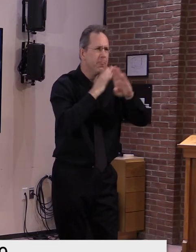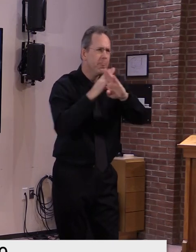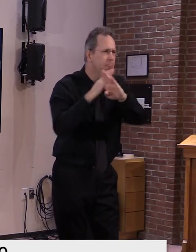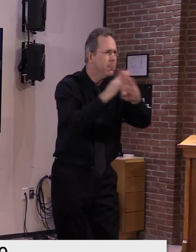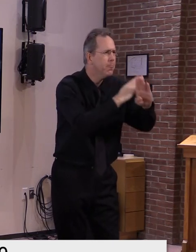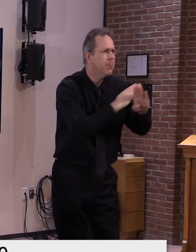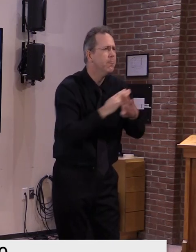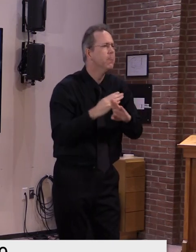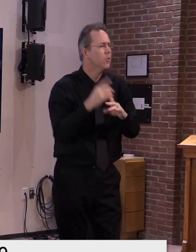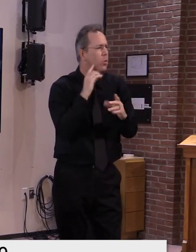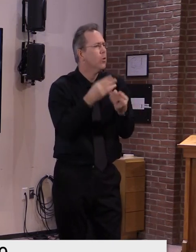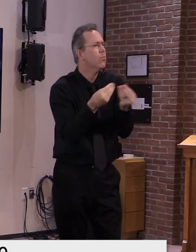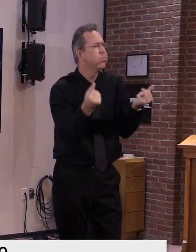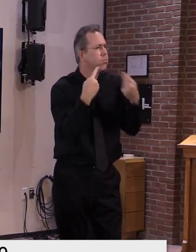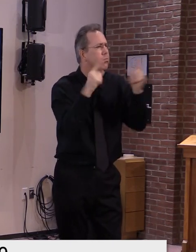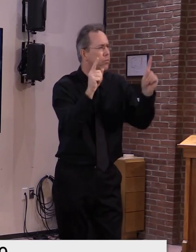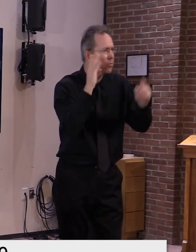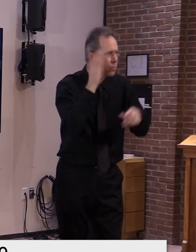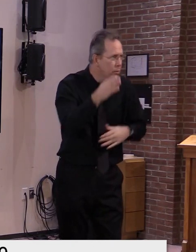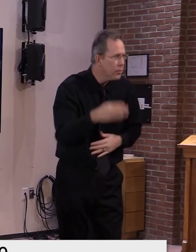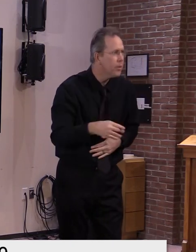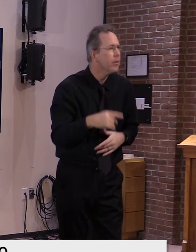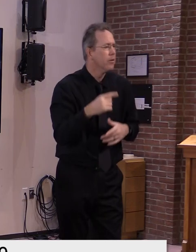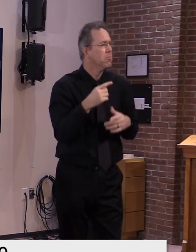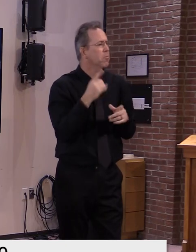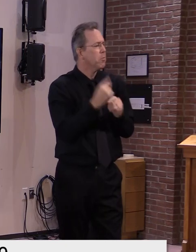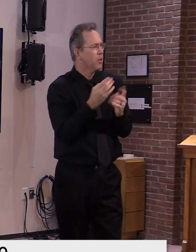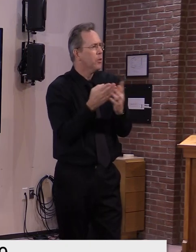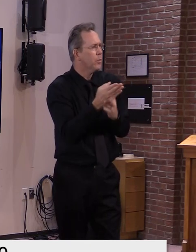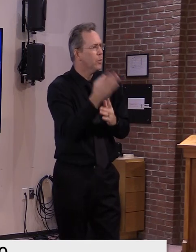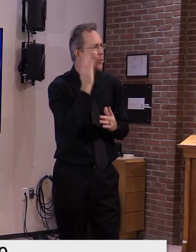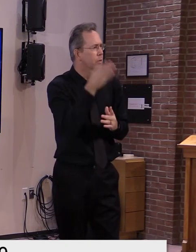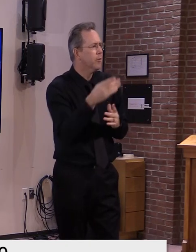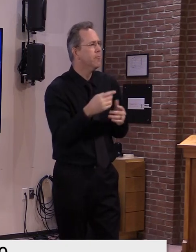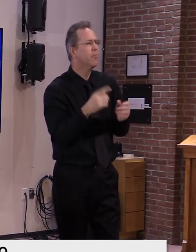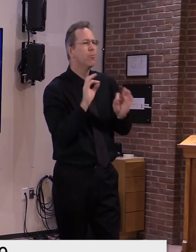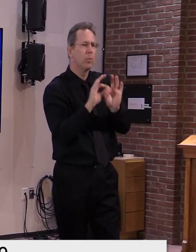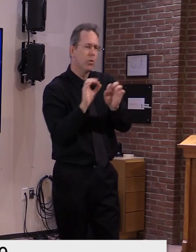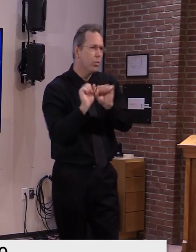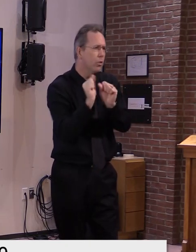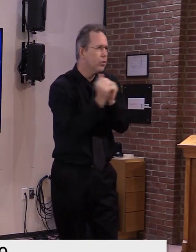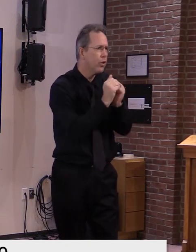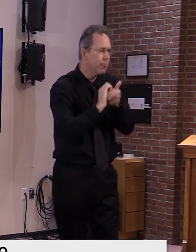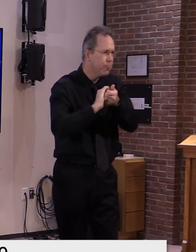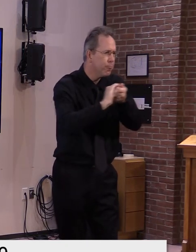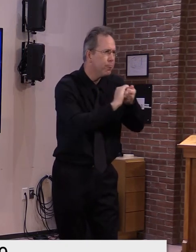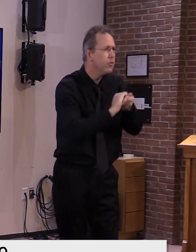this, and we'll do it together. I'll now turn it over to Commissioner Pichek.